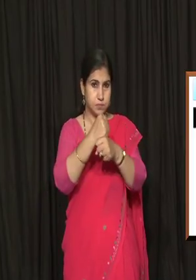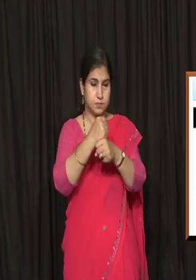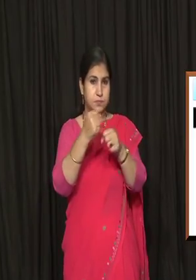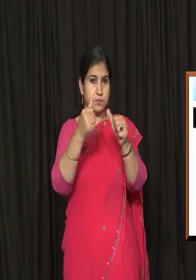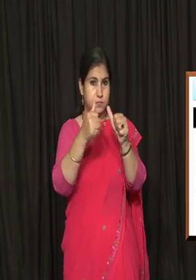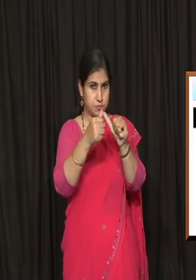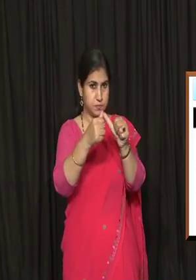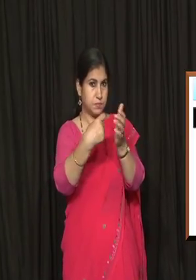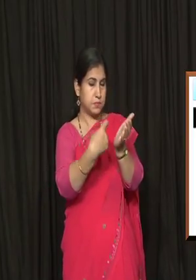Garibaldi?